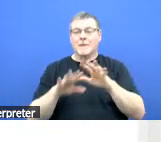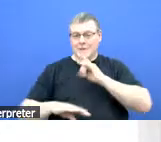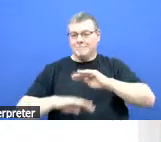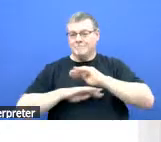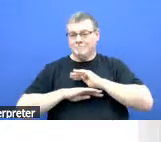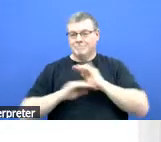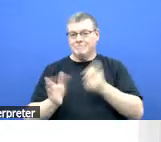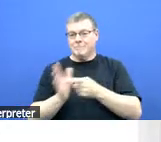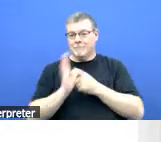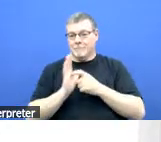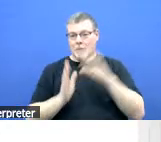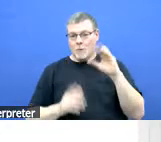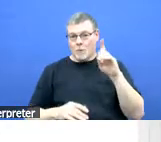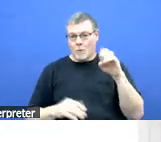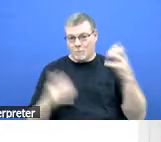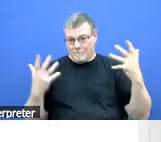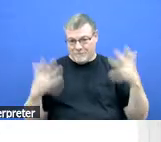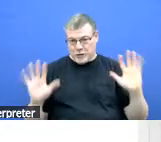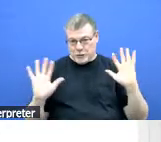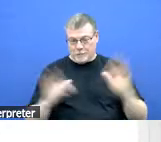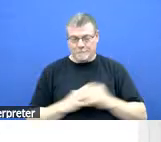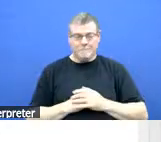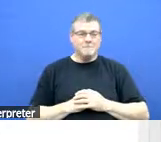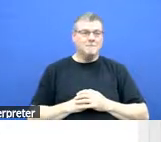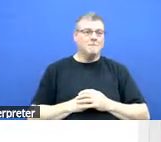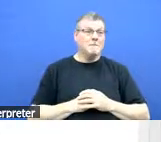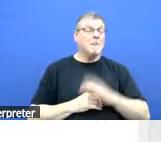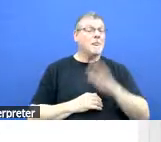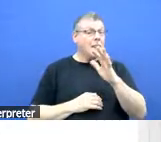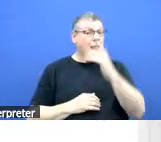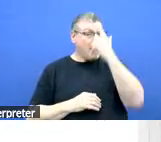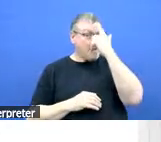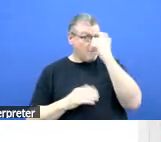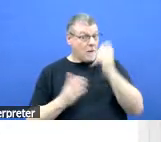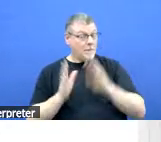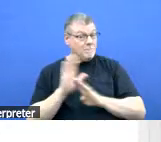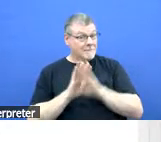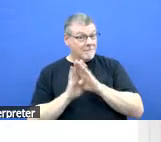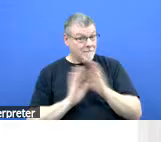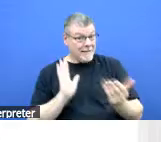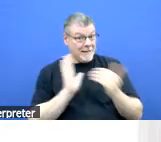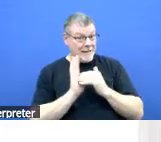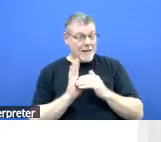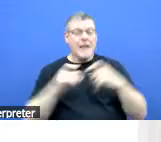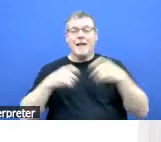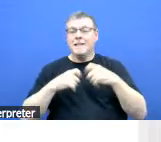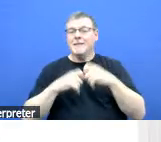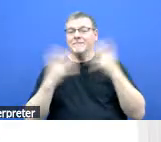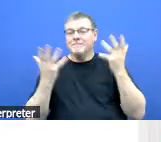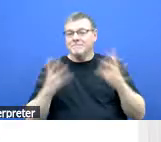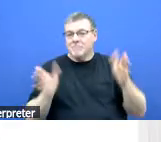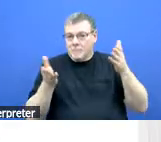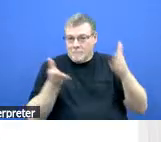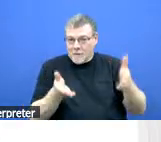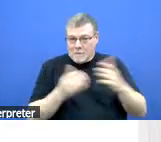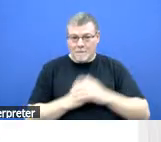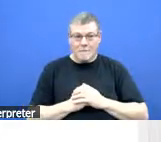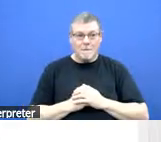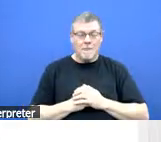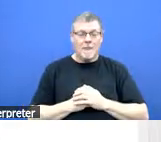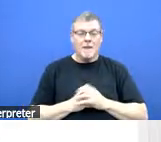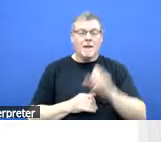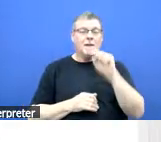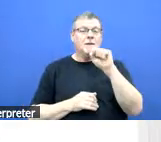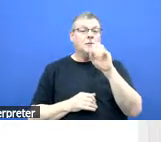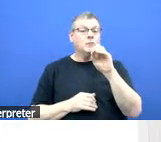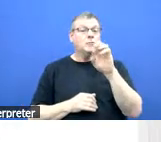code requirements. Because this is redevelopment, all of the utilities are available. The stormwater